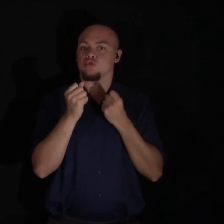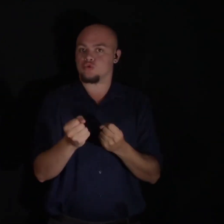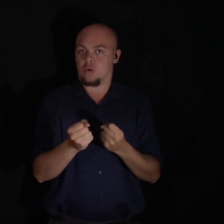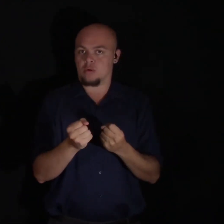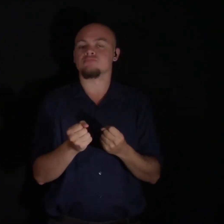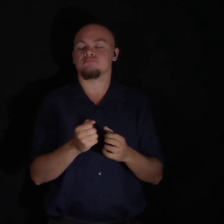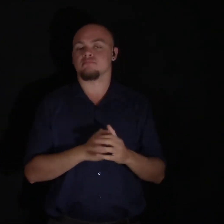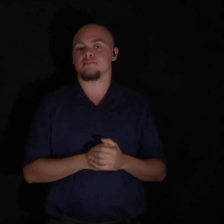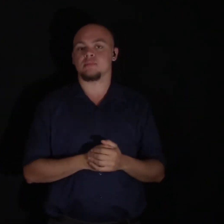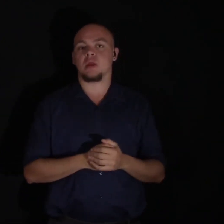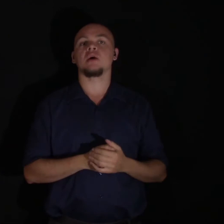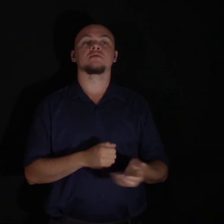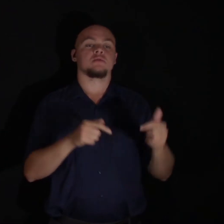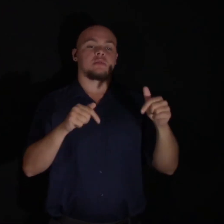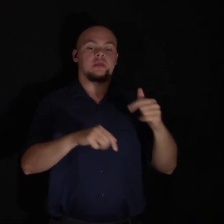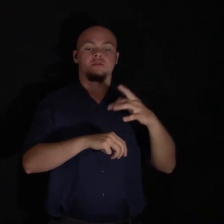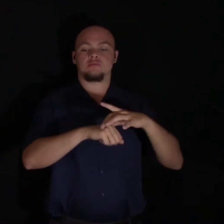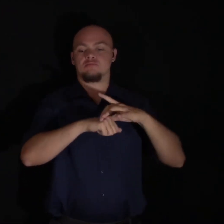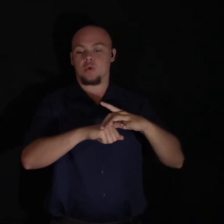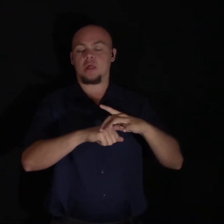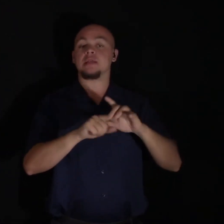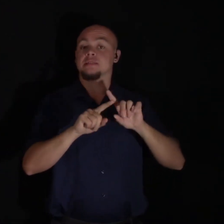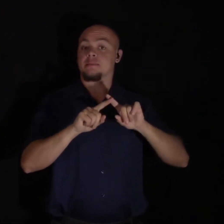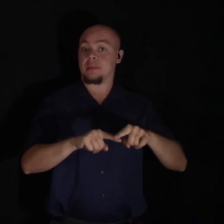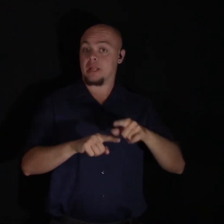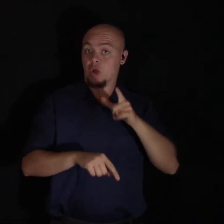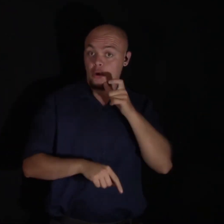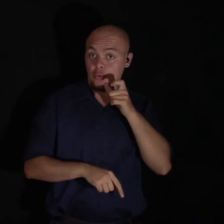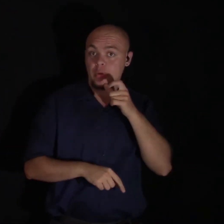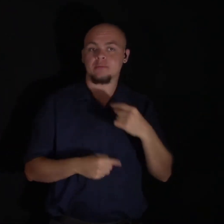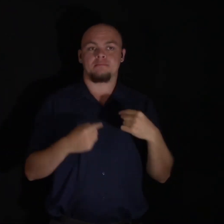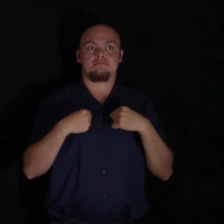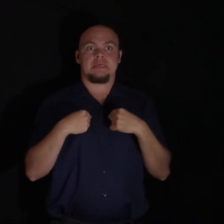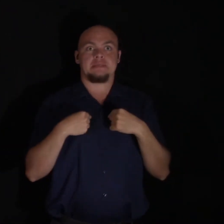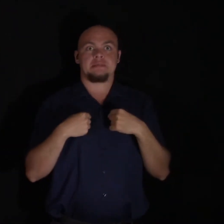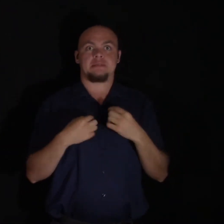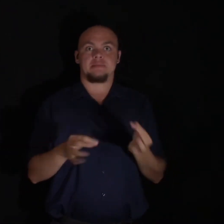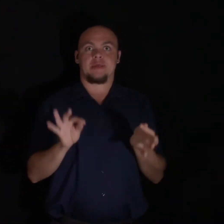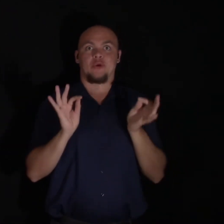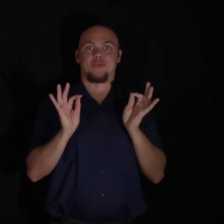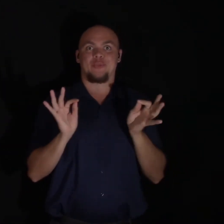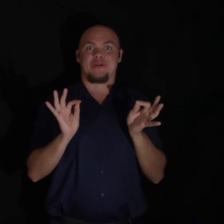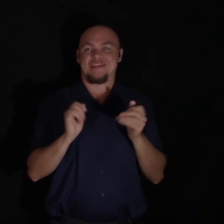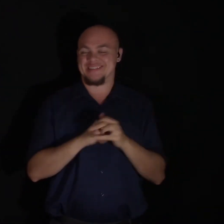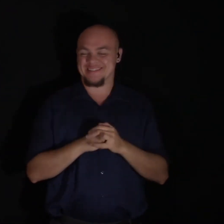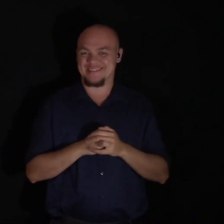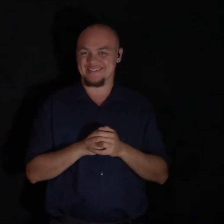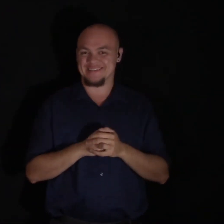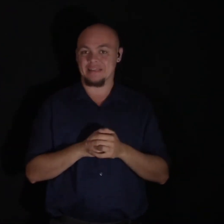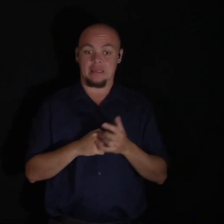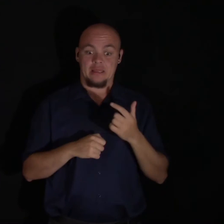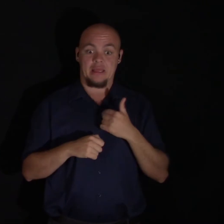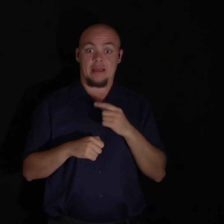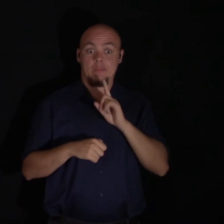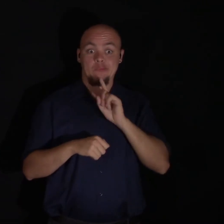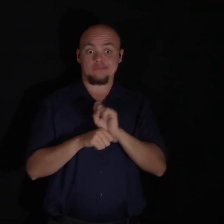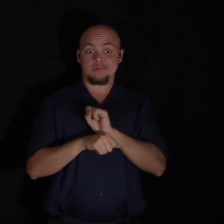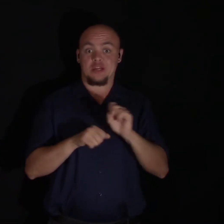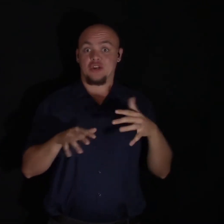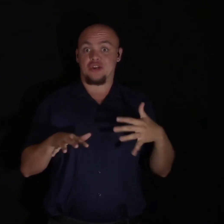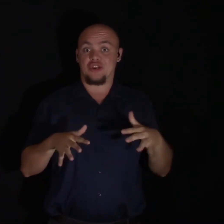this world, there are hundreds of people that are depending on me to get this right. I'm very nervous.